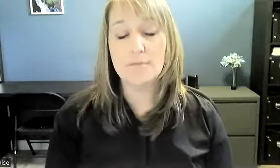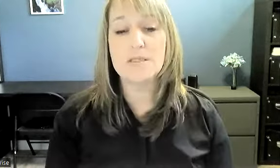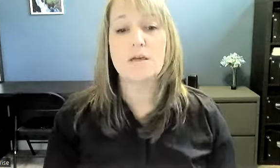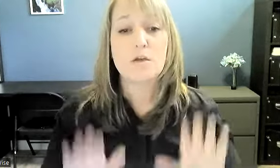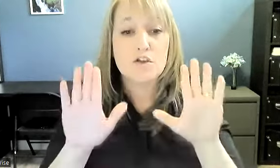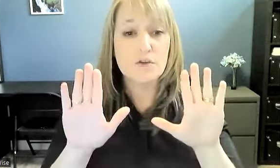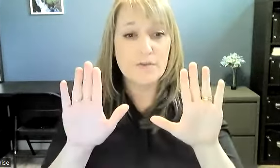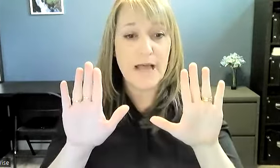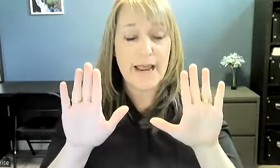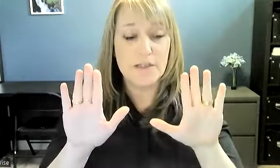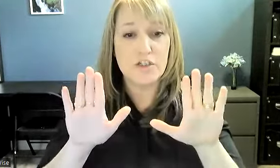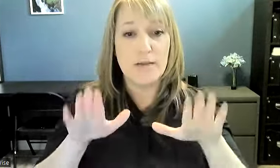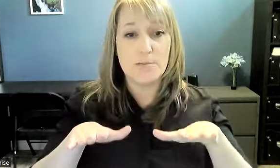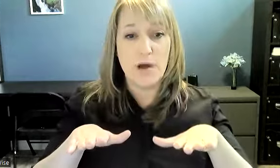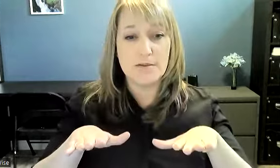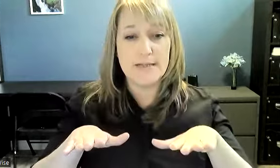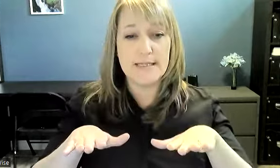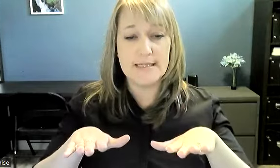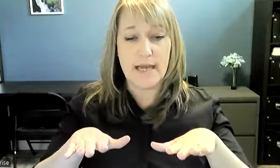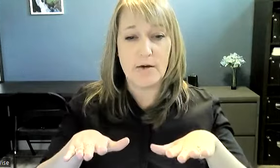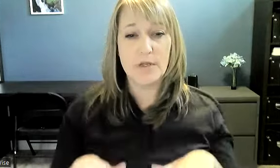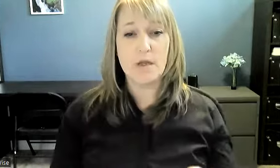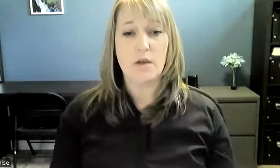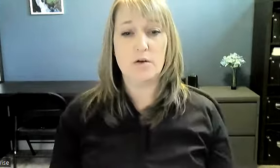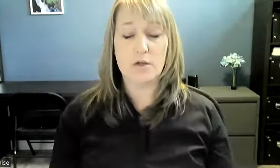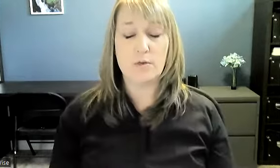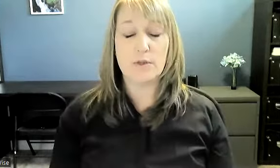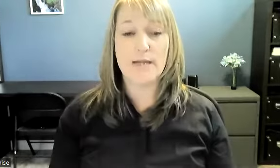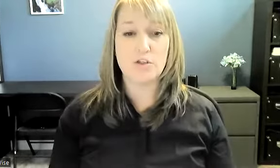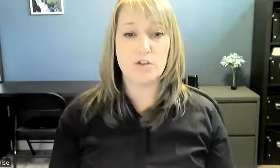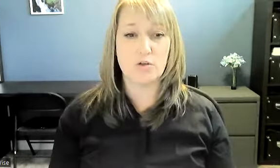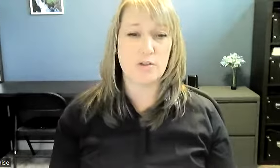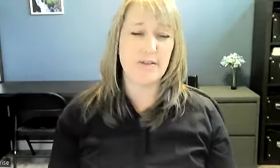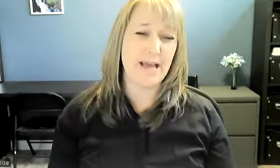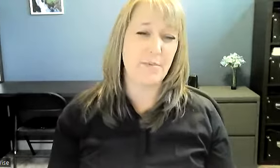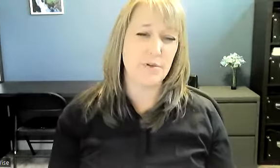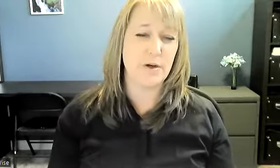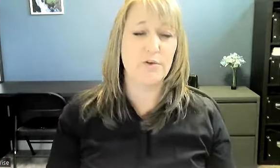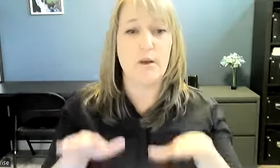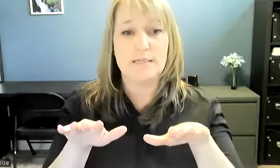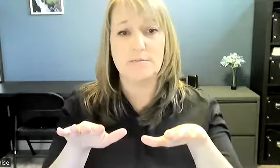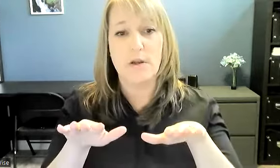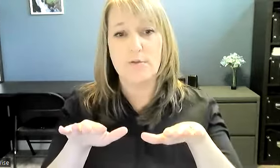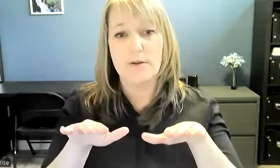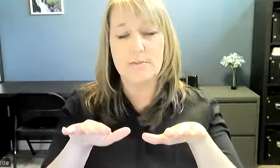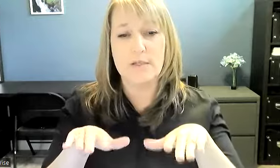adopt. Two flat hand shapes, palms facing down. You're going to relax your shoulders. So this happens around your waist, but I'll move it up so you can